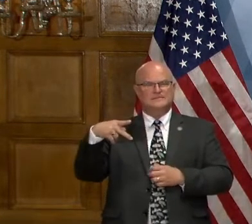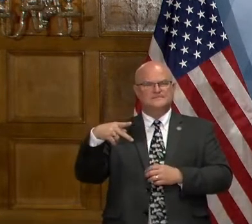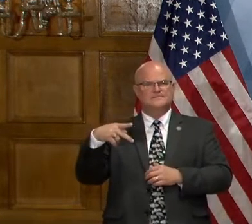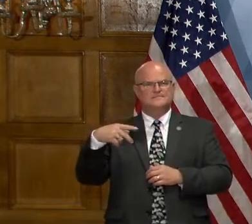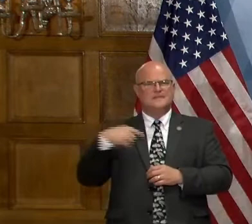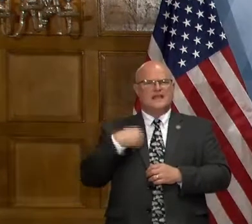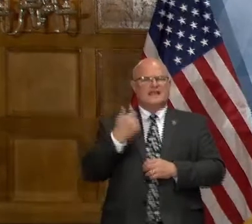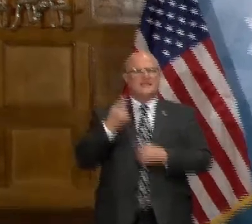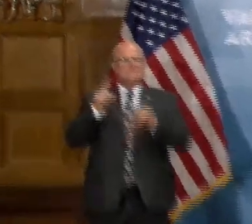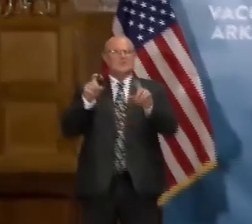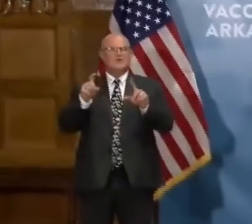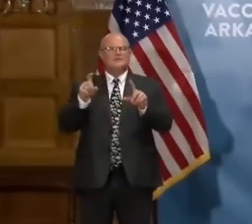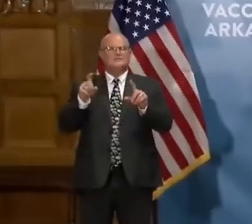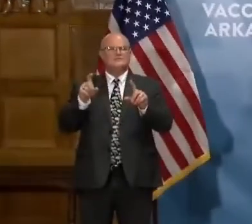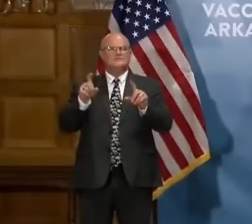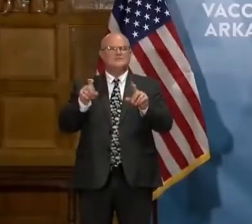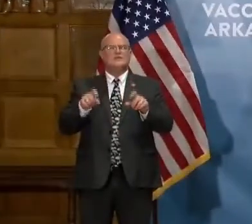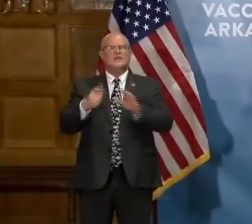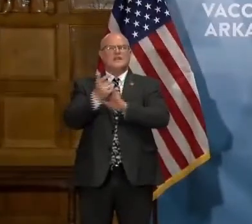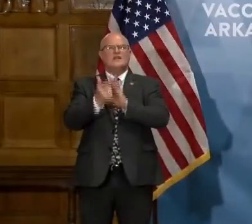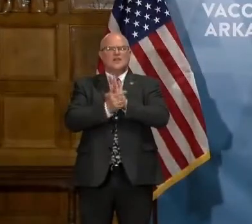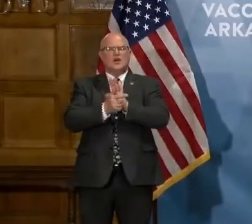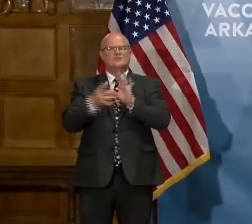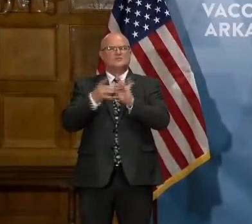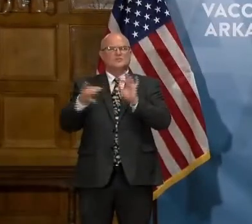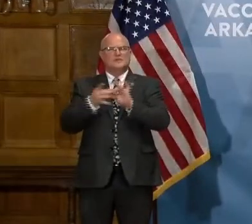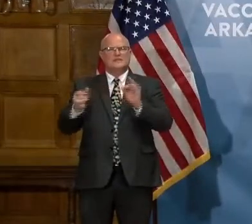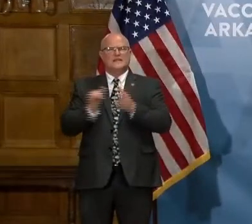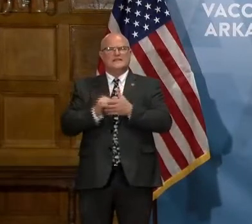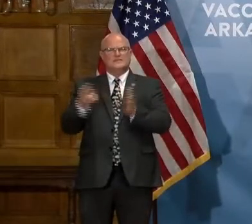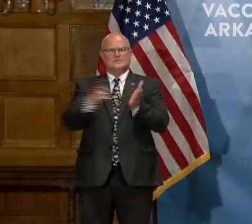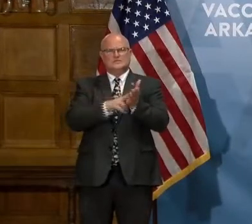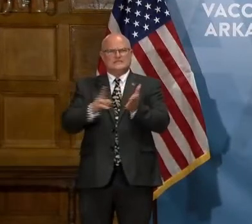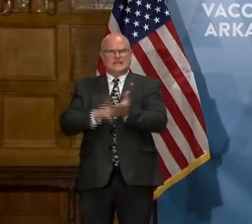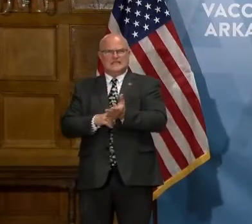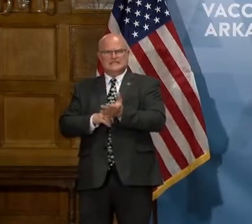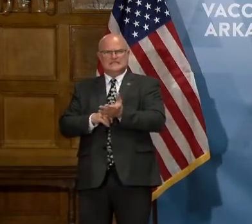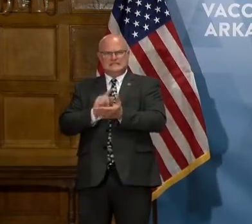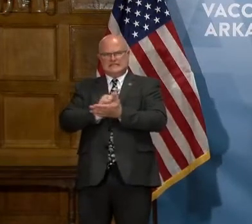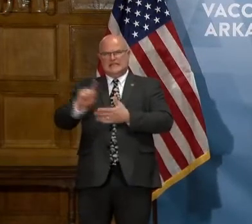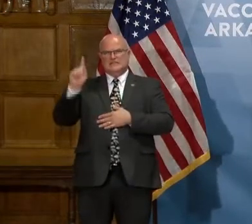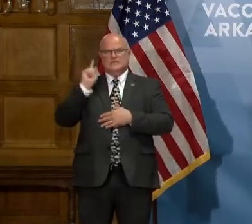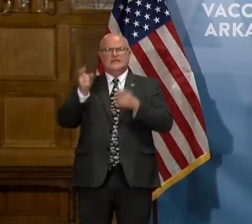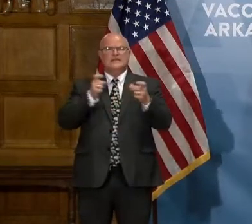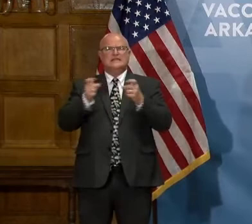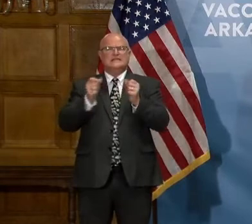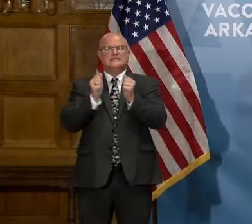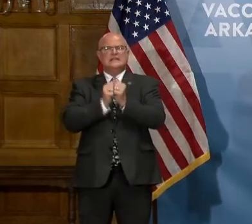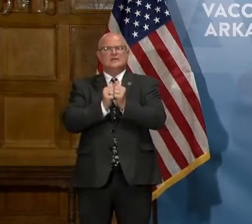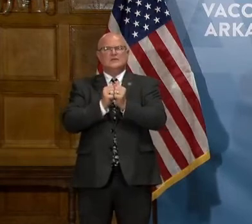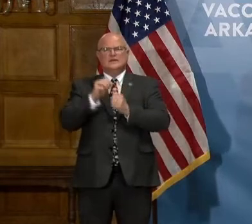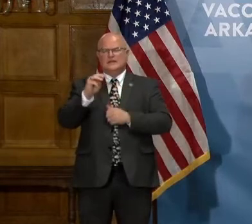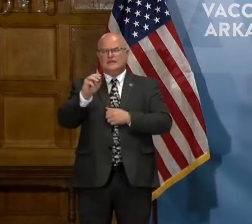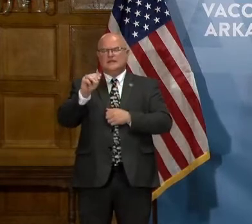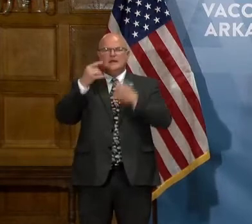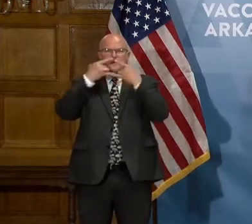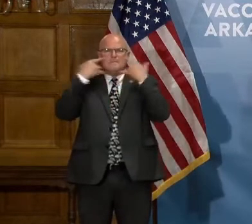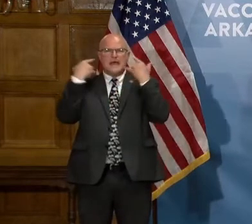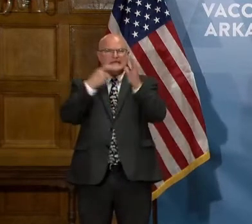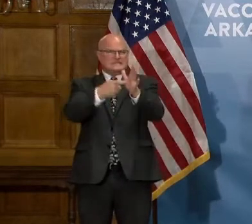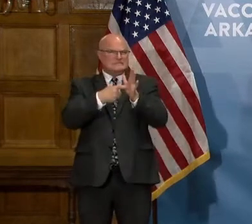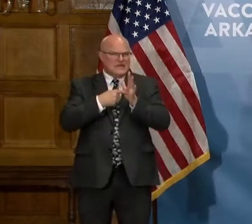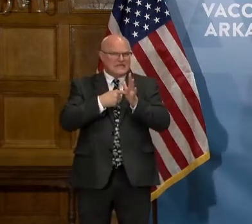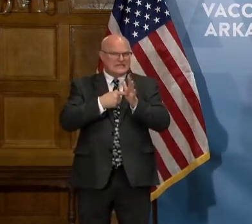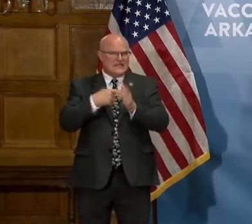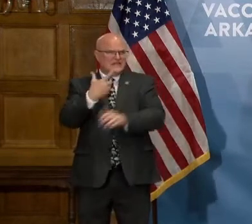questions for you. The laws that you mentioned that you had signed last week dealing with mask mandates,